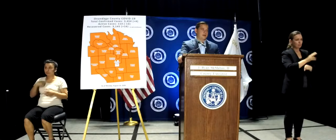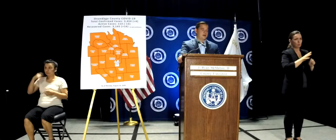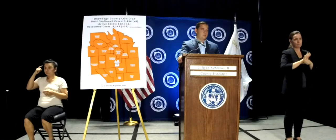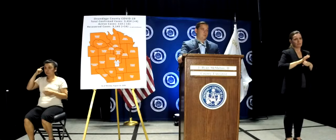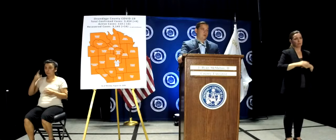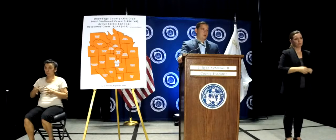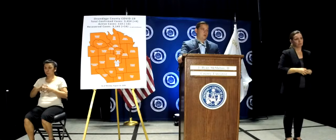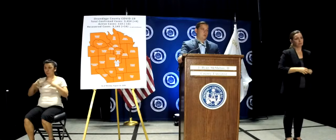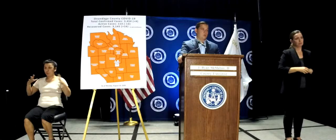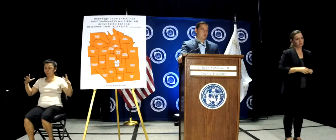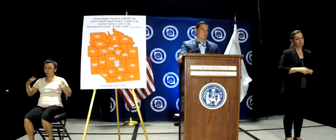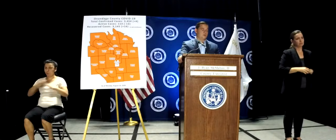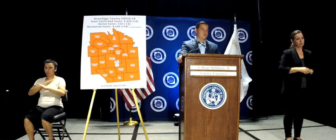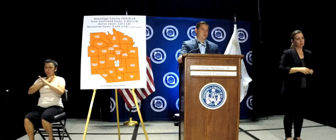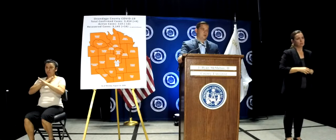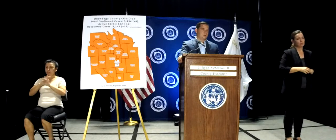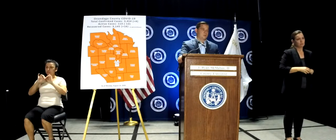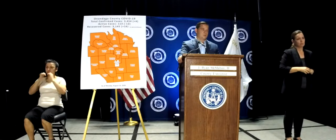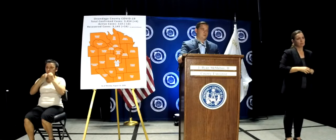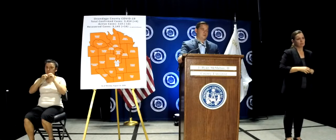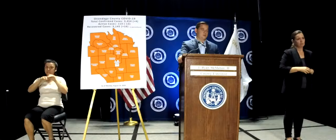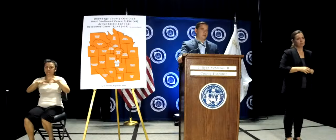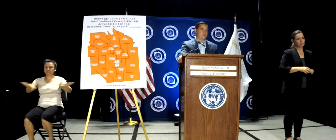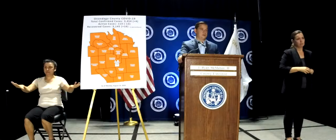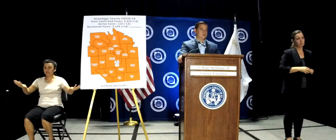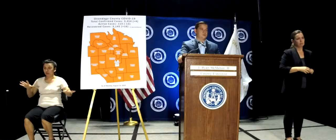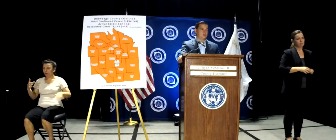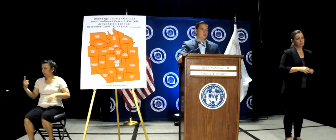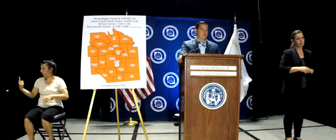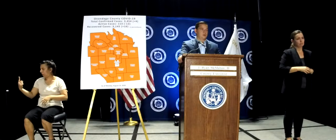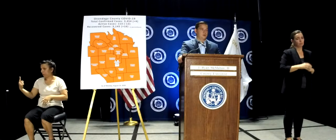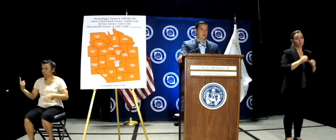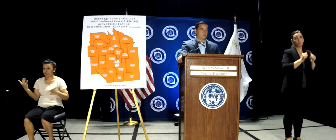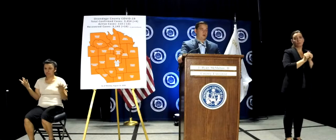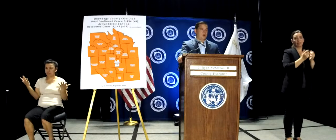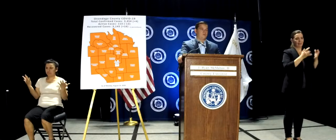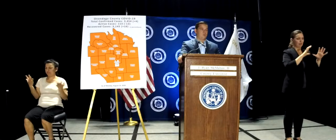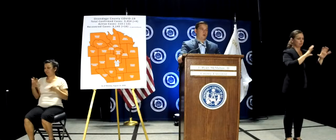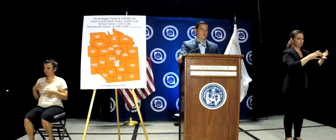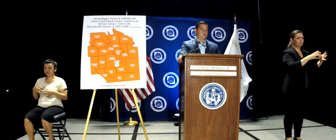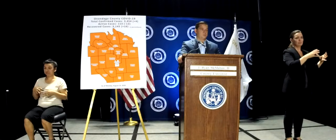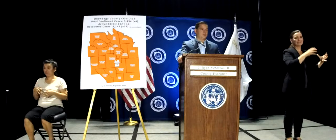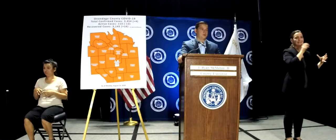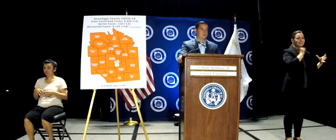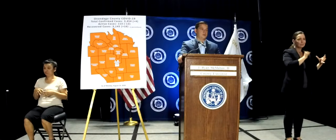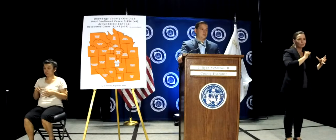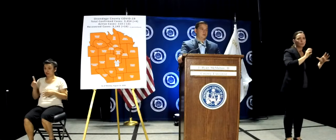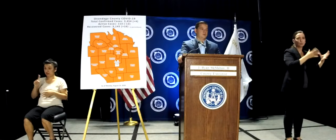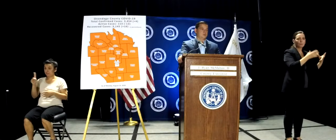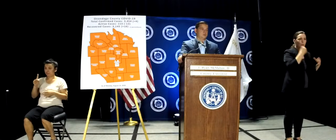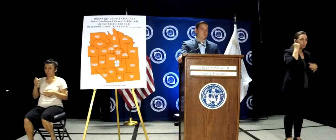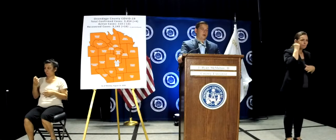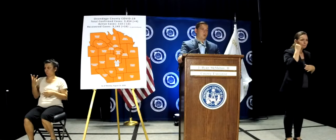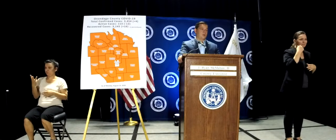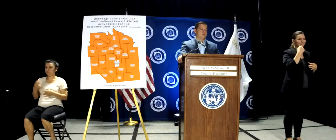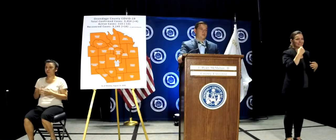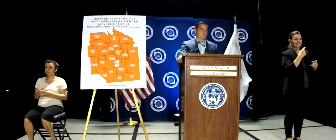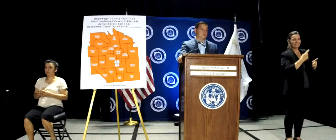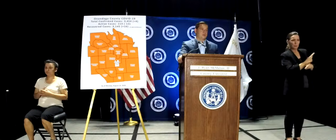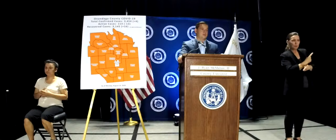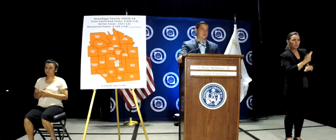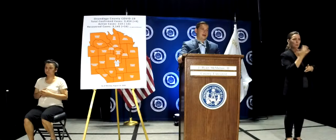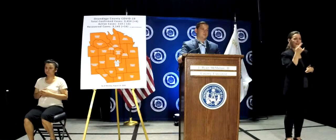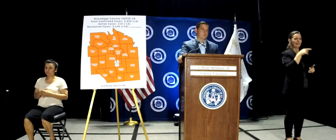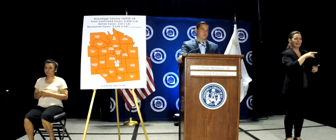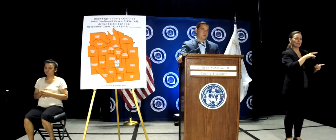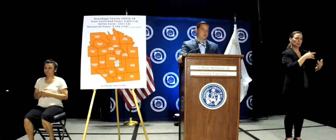ever a time, we know with senior facility cases, those are quite often worse because there's a direct correlation with